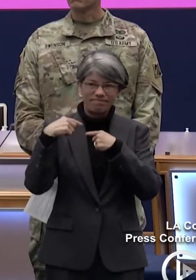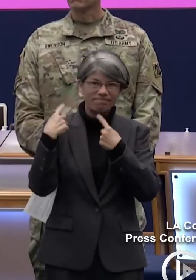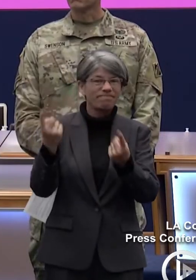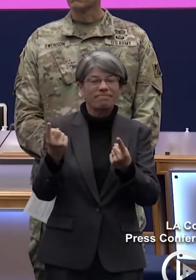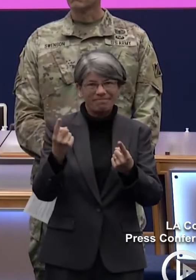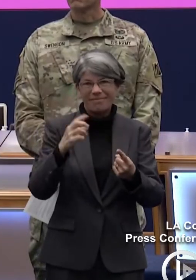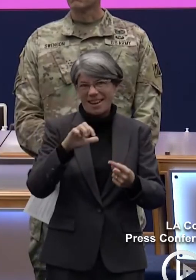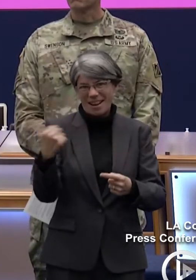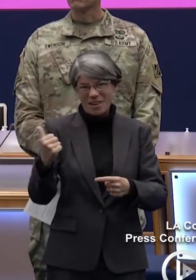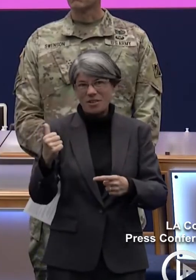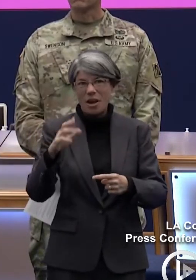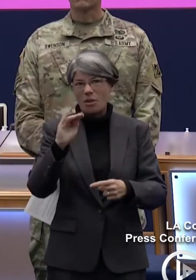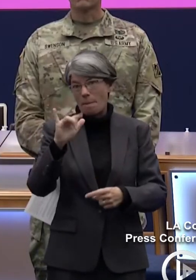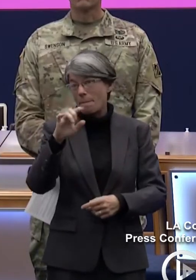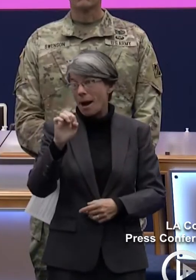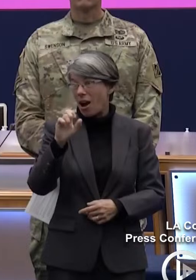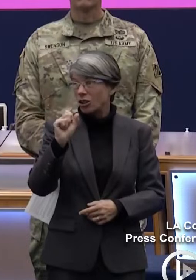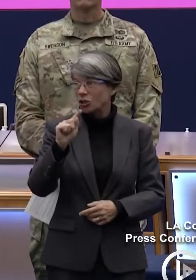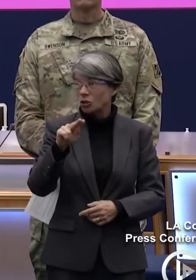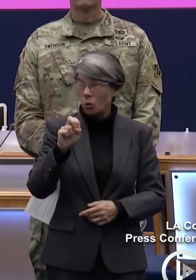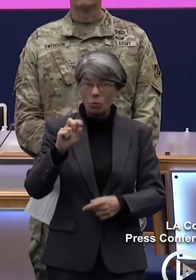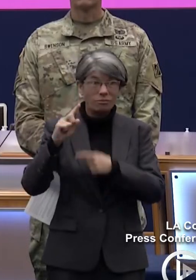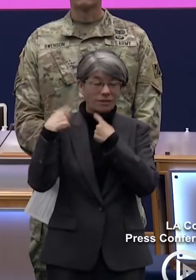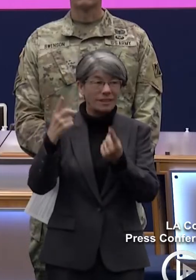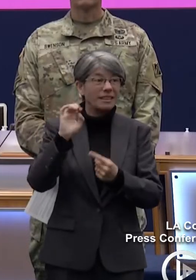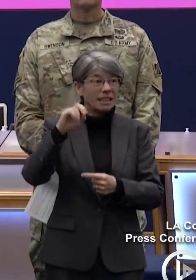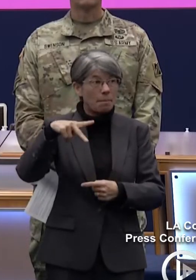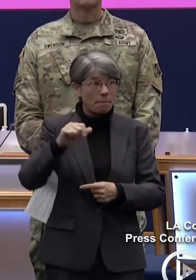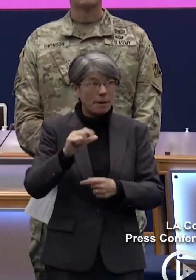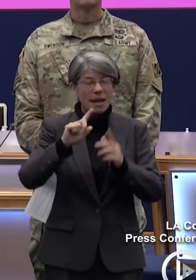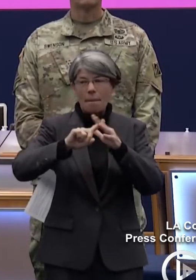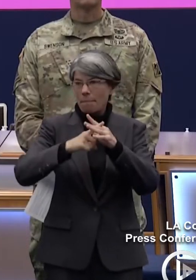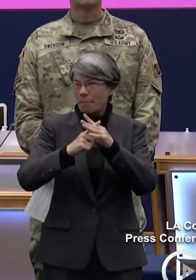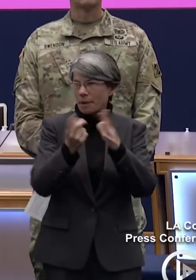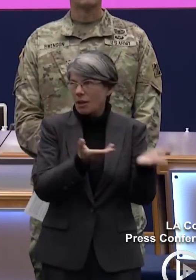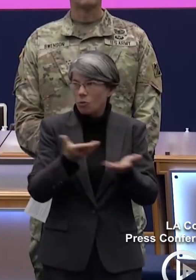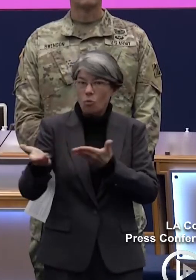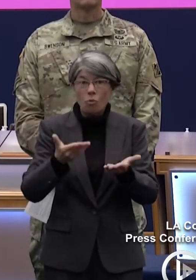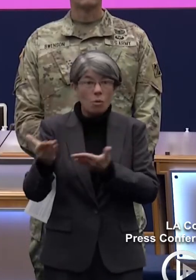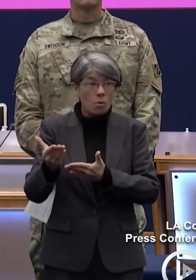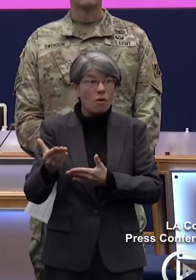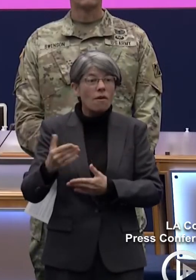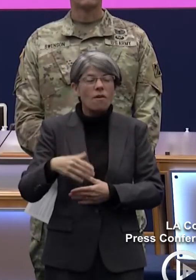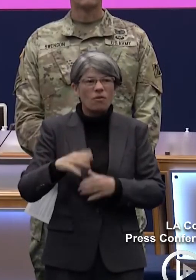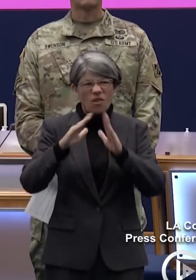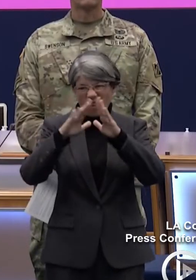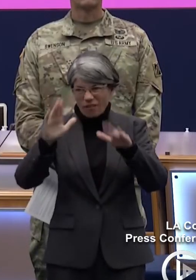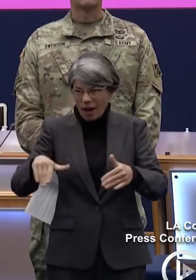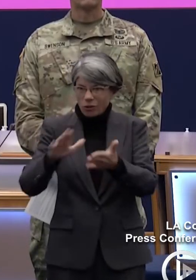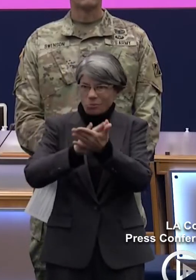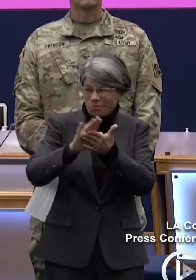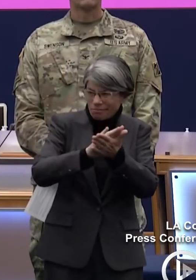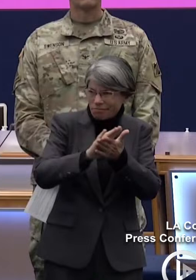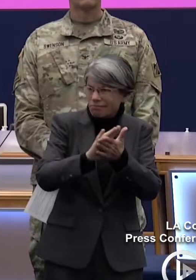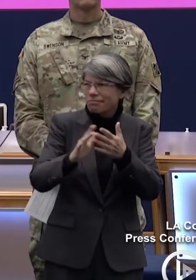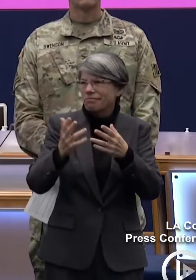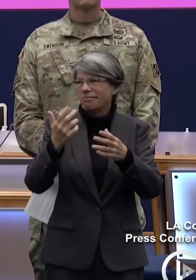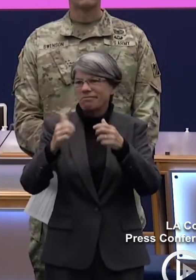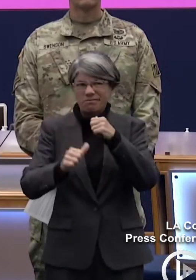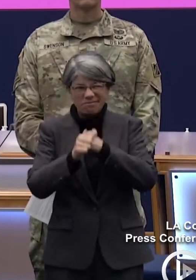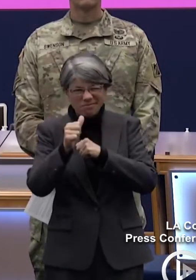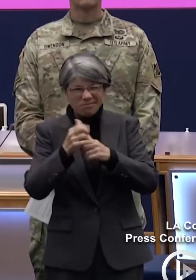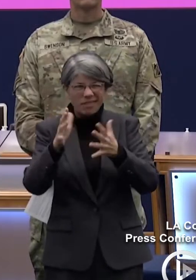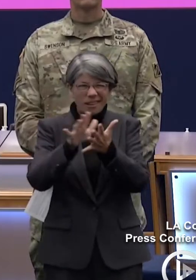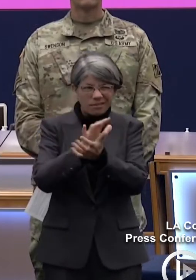milestone since EPA began our removals of household hazardous materials and lithium